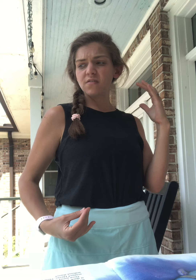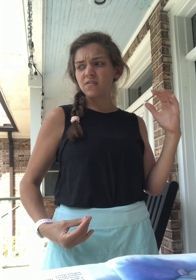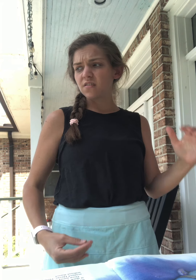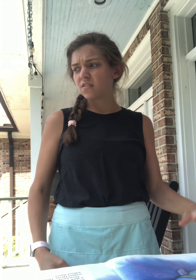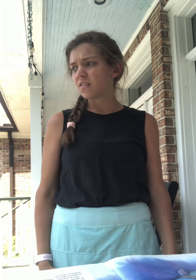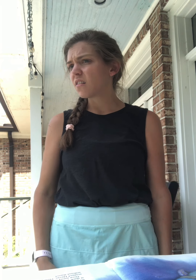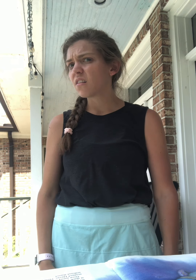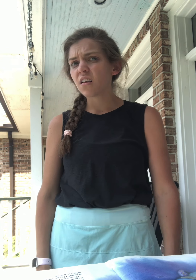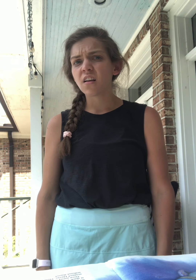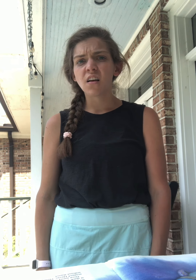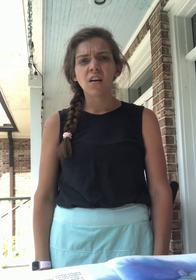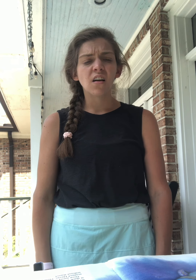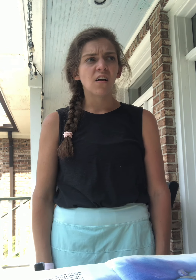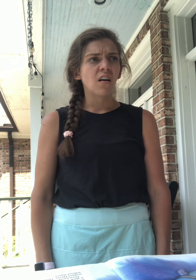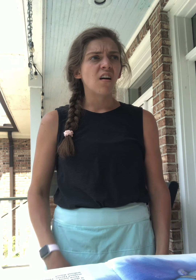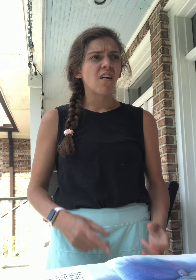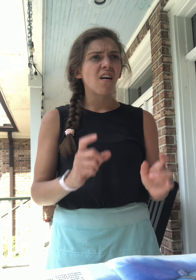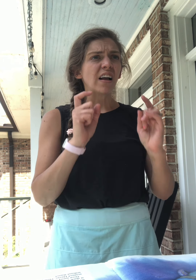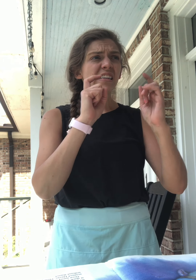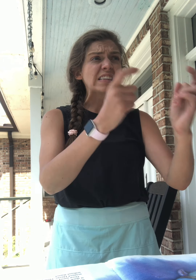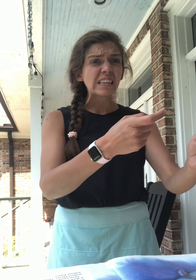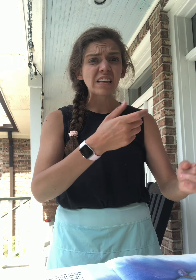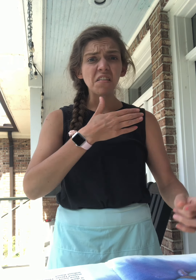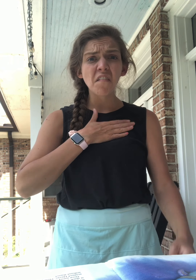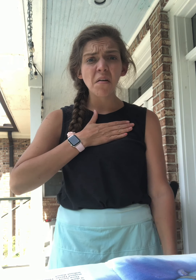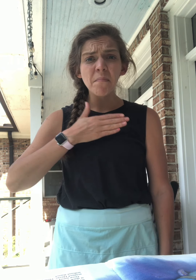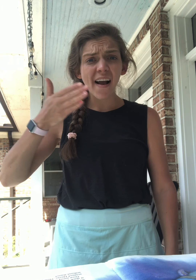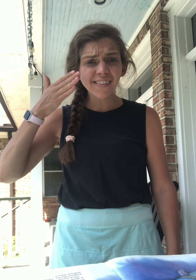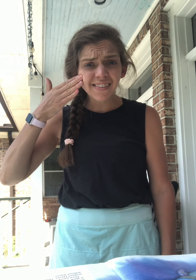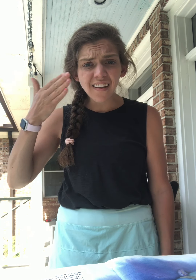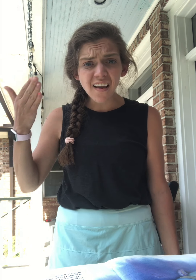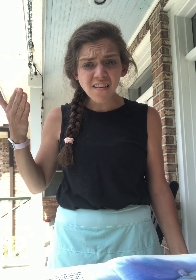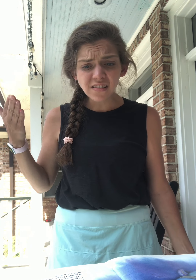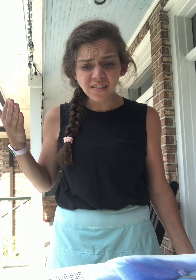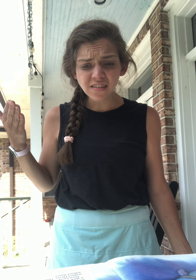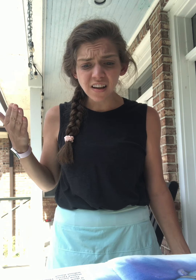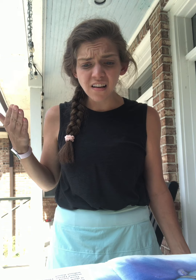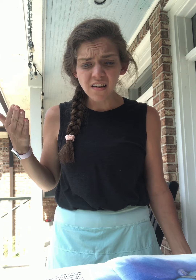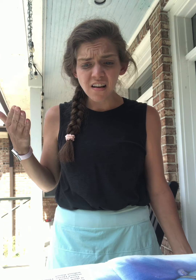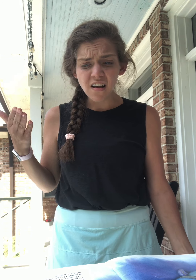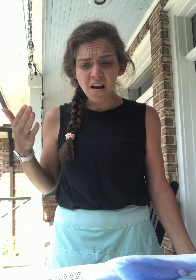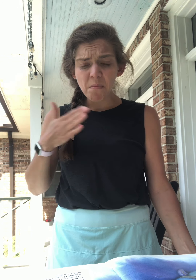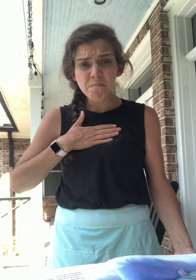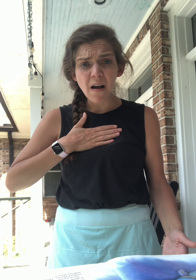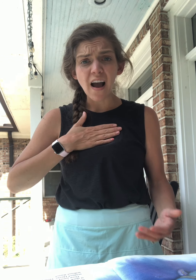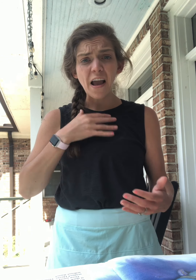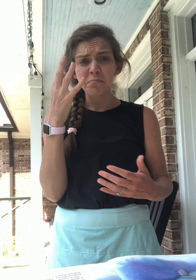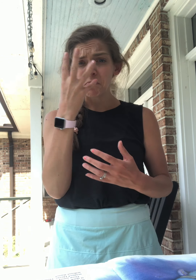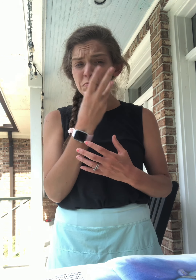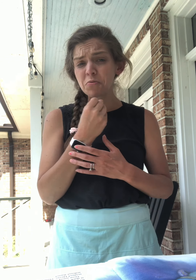cloud of ink. Give away my scales? My beautiful,